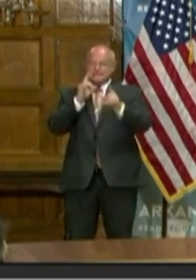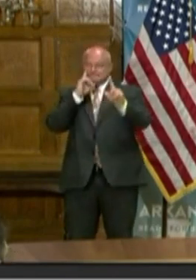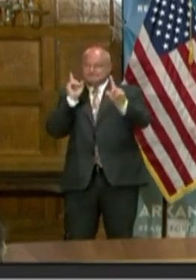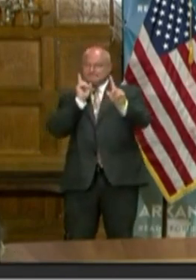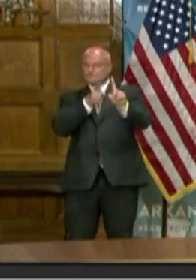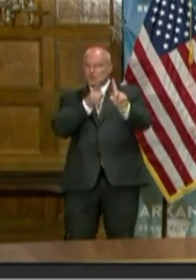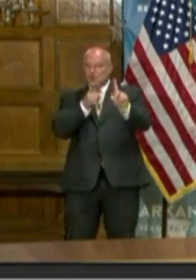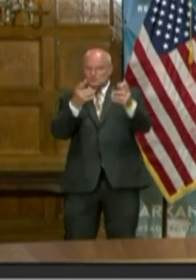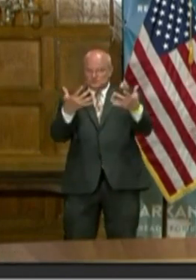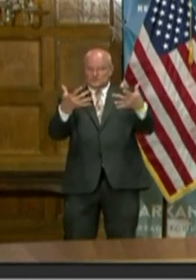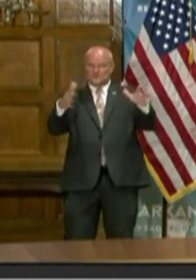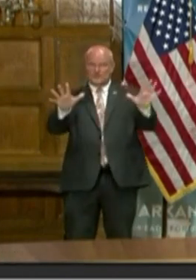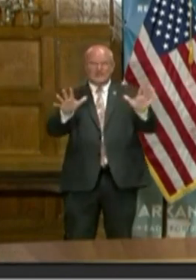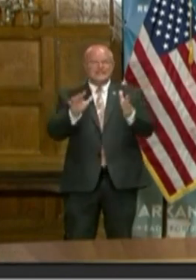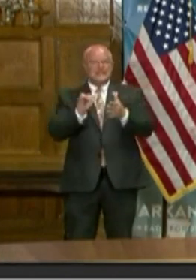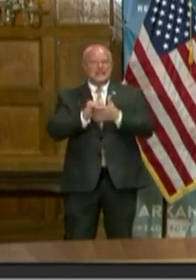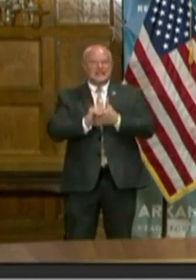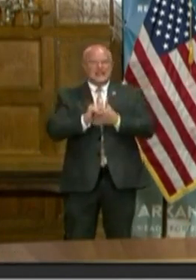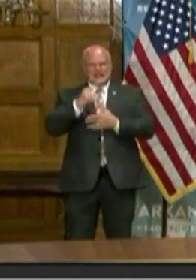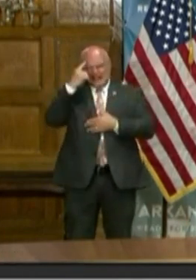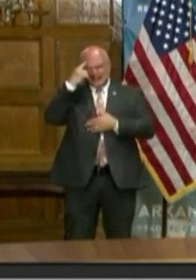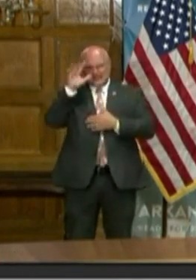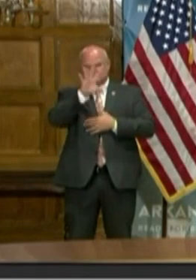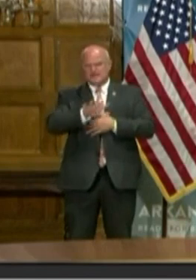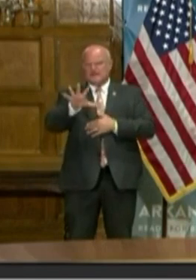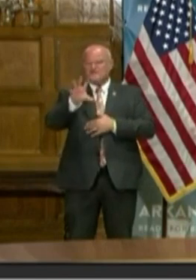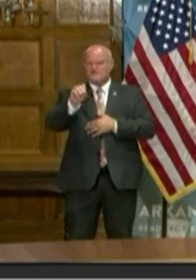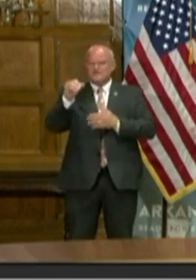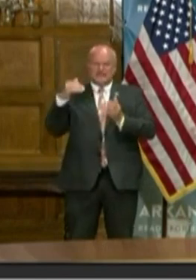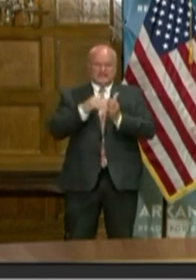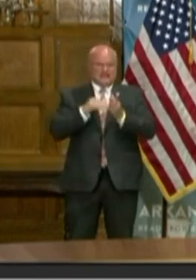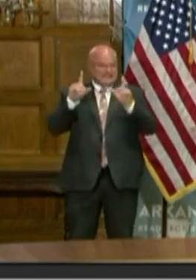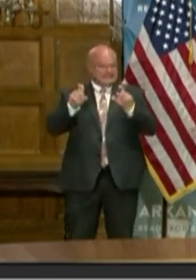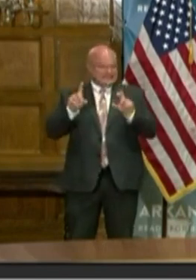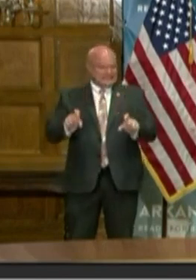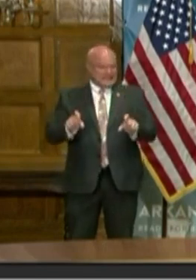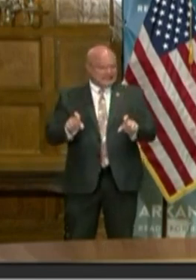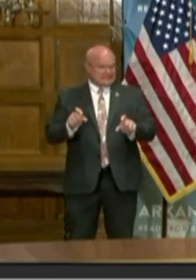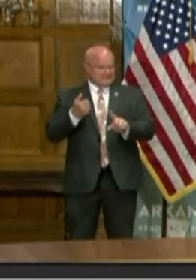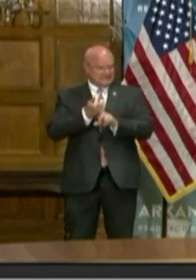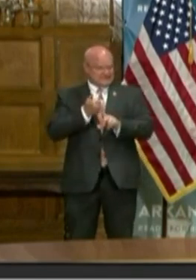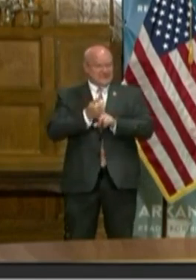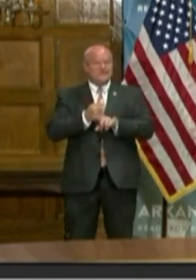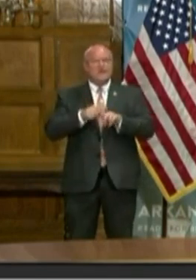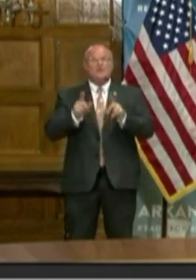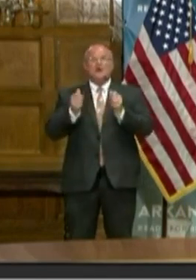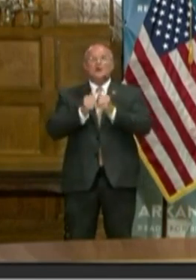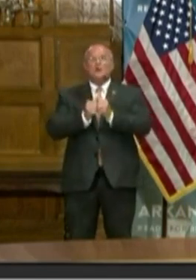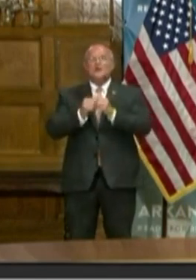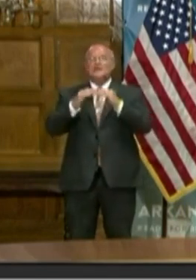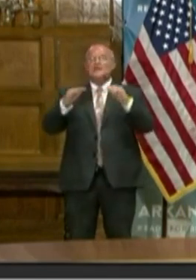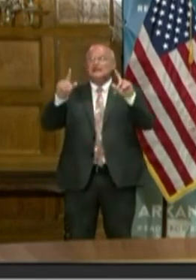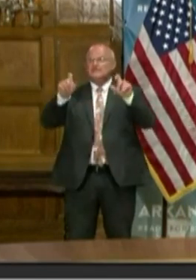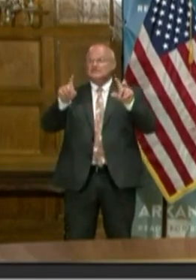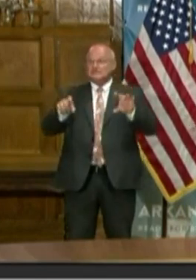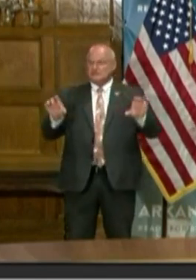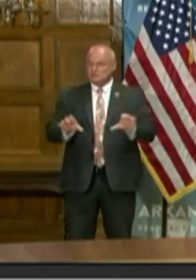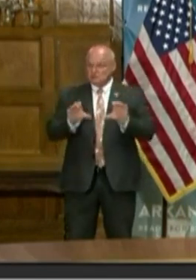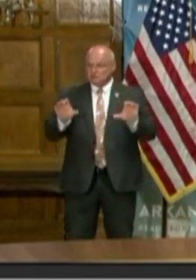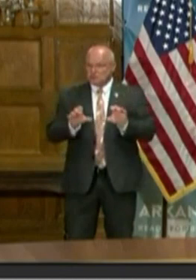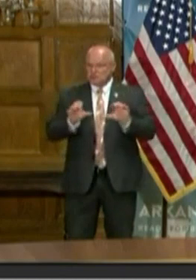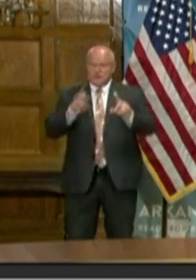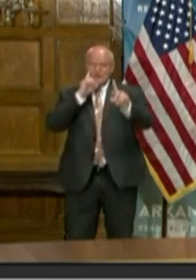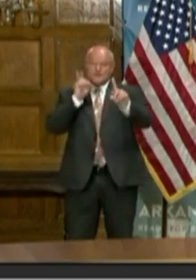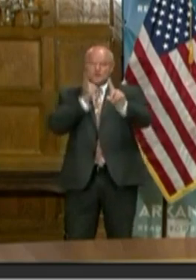objective that we want to accomplish. That alone, I believe, is 50,000 or so tests as a result of that. But with the level of testing that we're doing